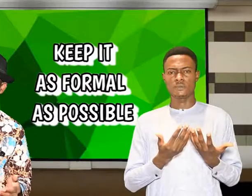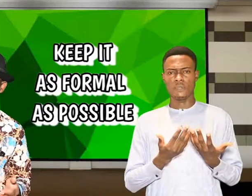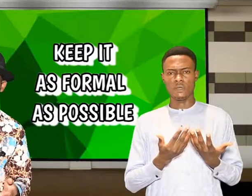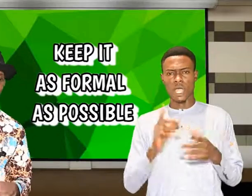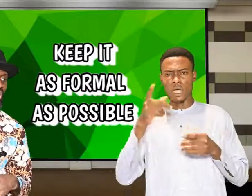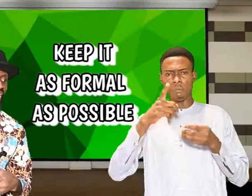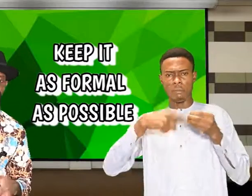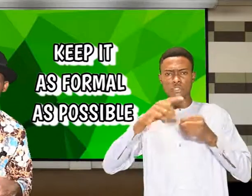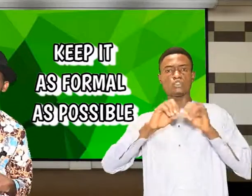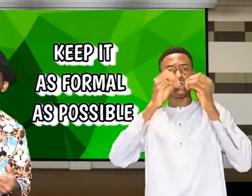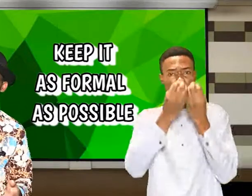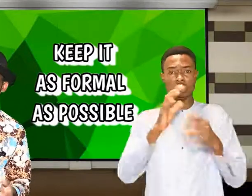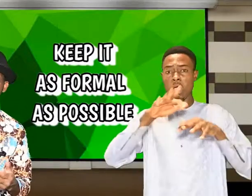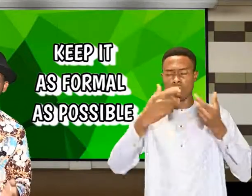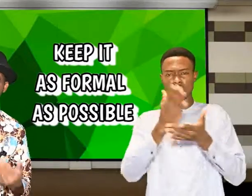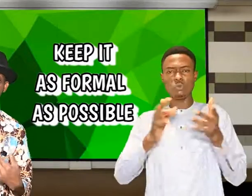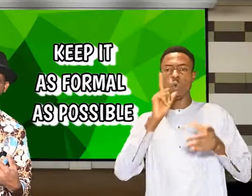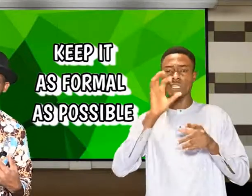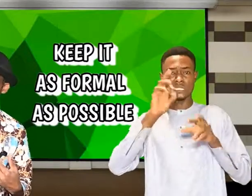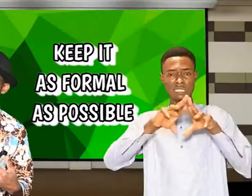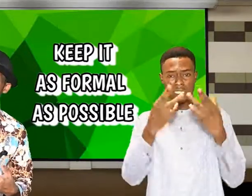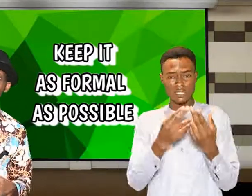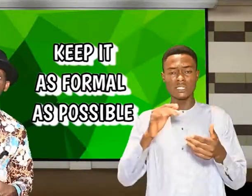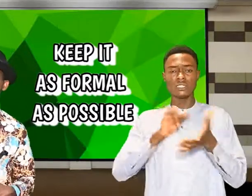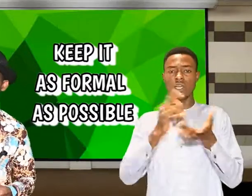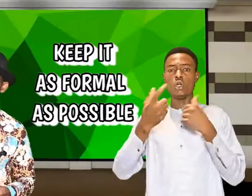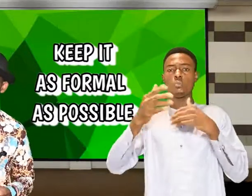the organization or how someone related, that comes back to us,